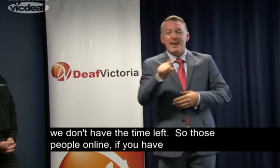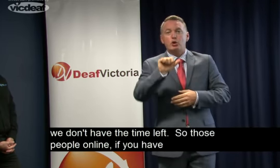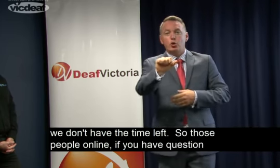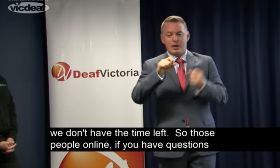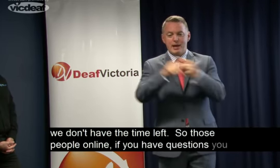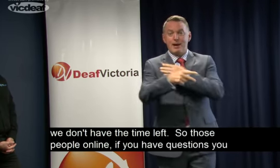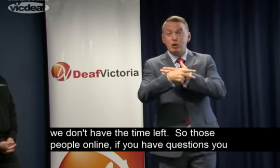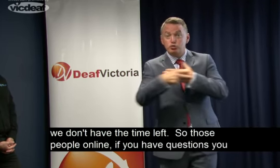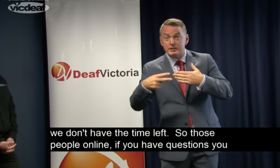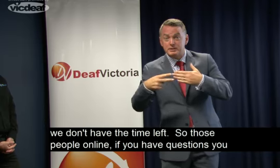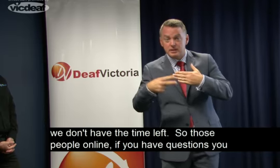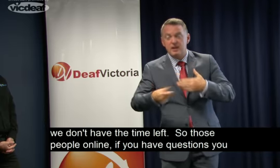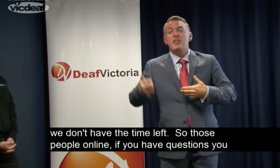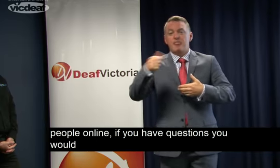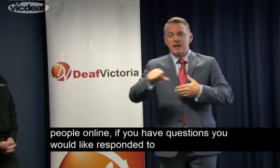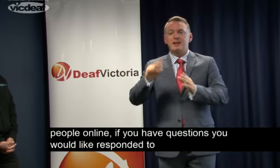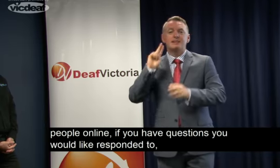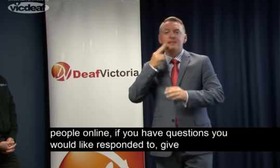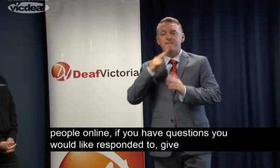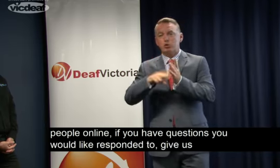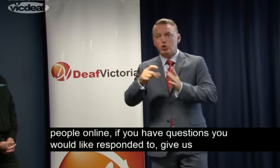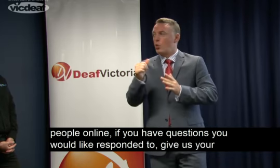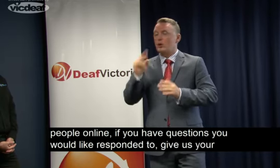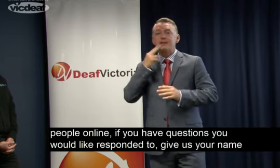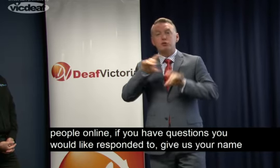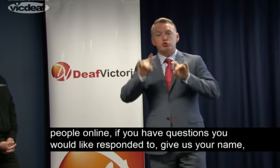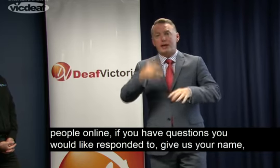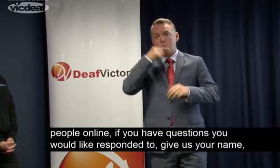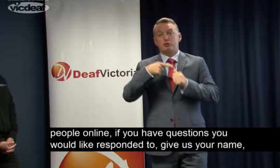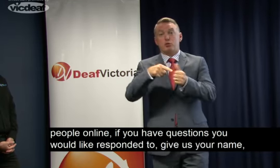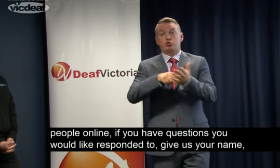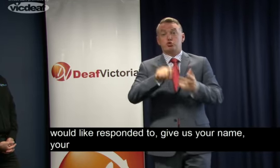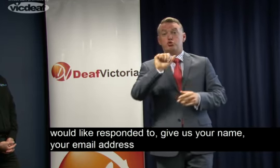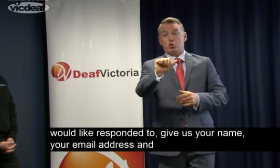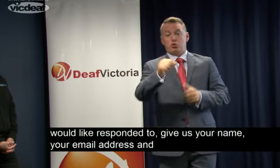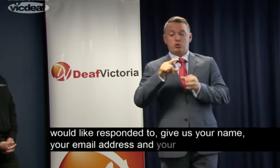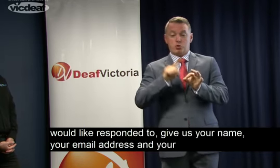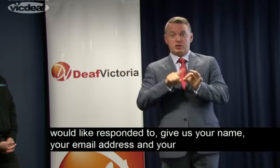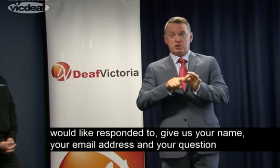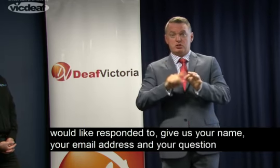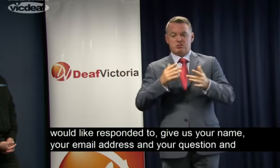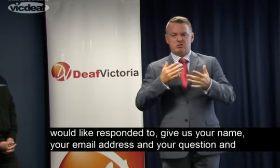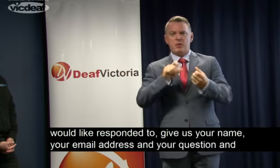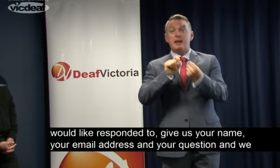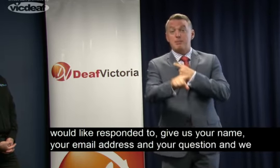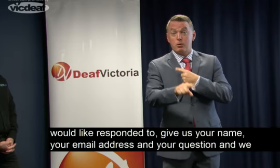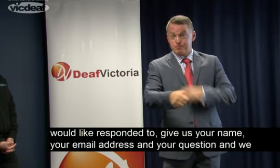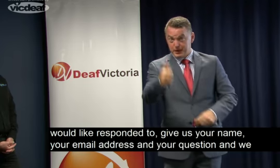please give us your name, your email address, and your question, and we can then pass that on to either organisation